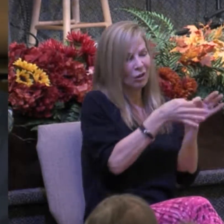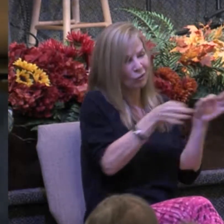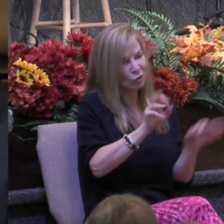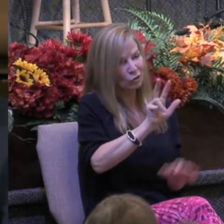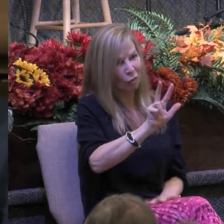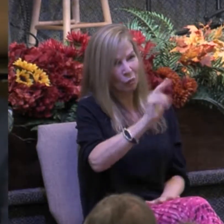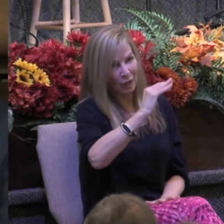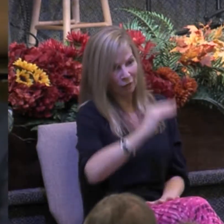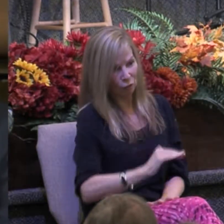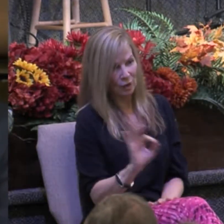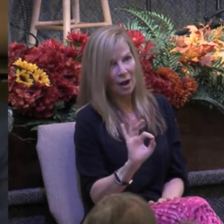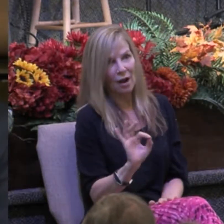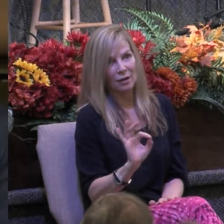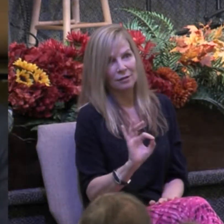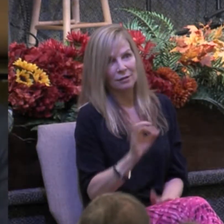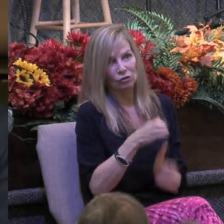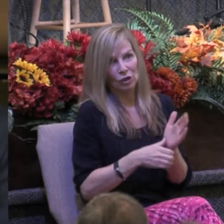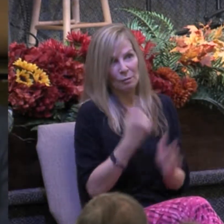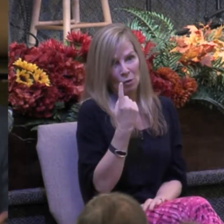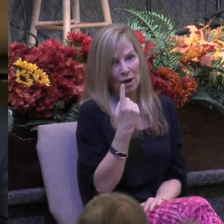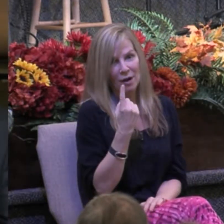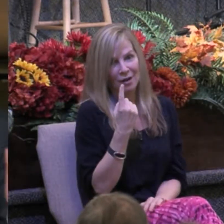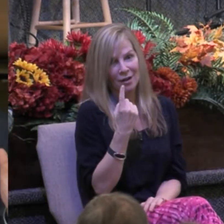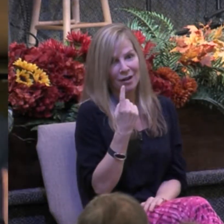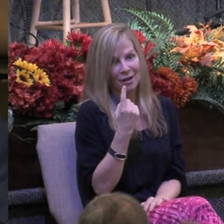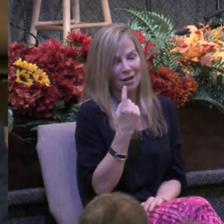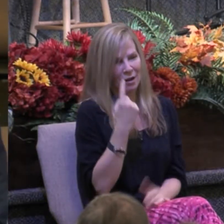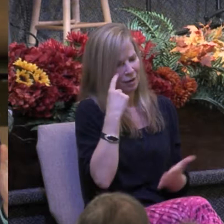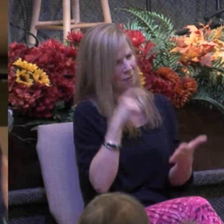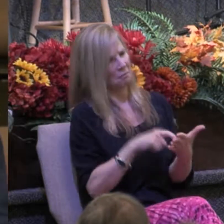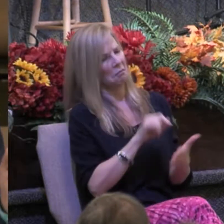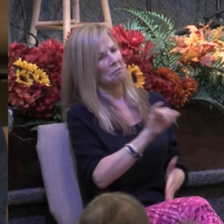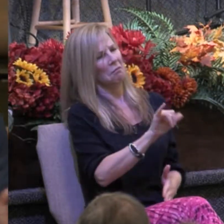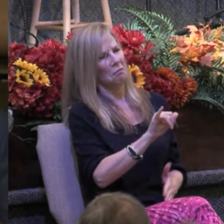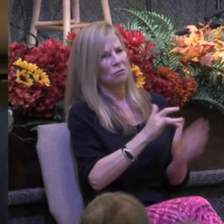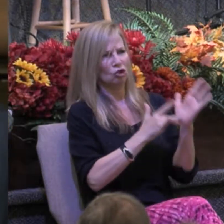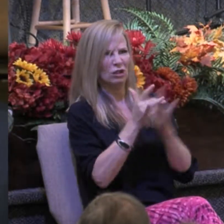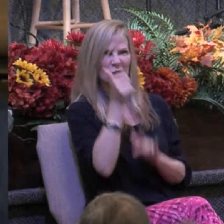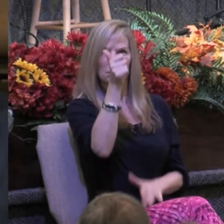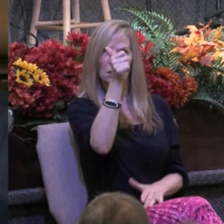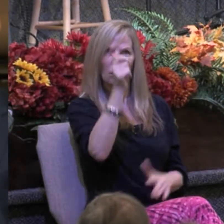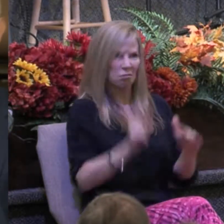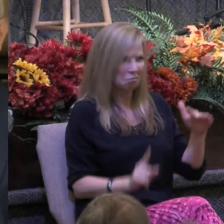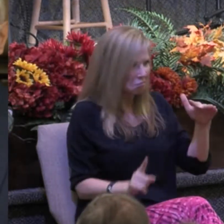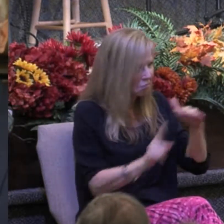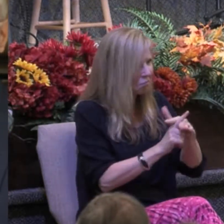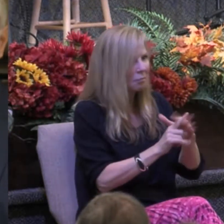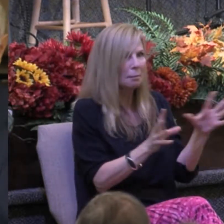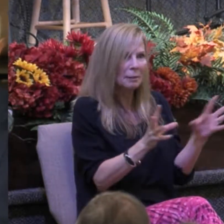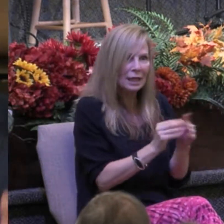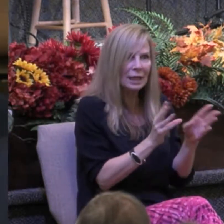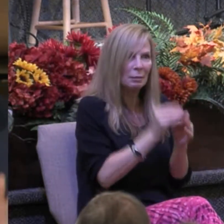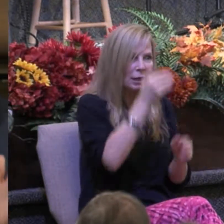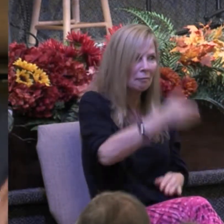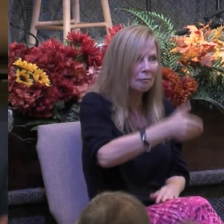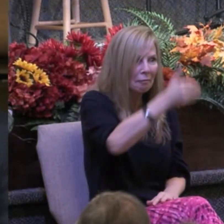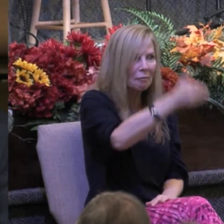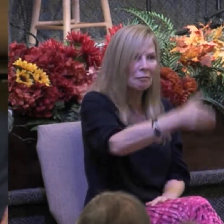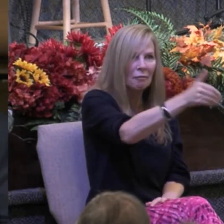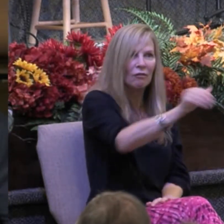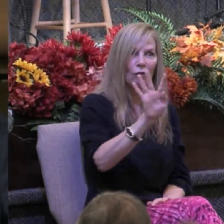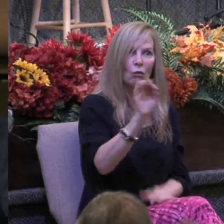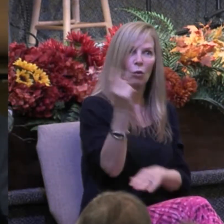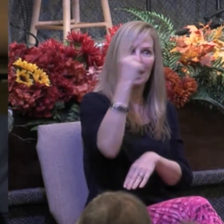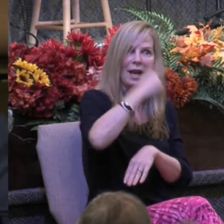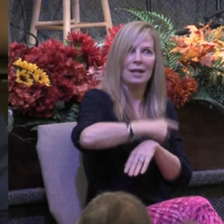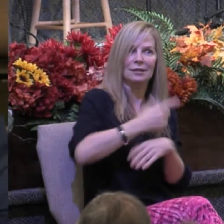through 9 in chapter 1, we read about Jesus meeting with these men over a period of 40 days. This